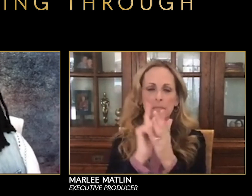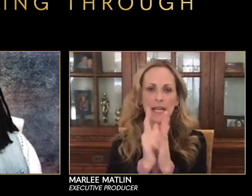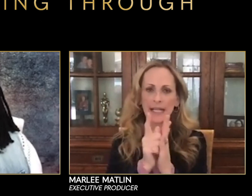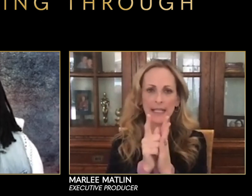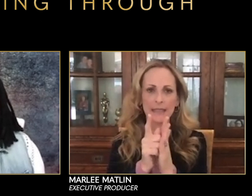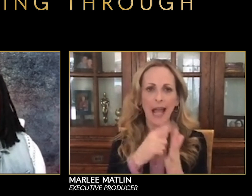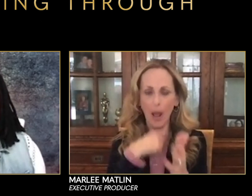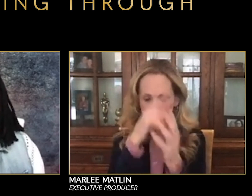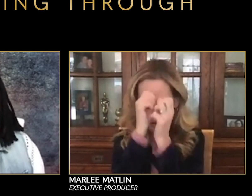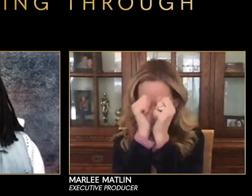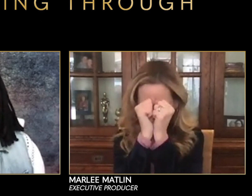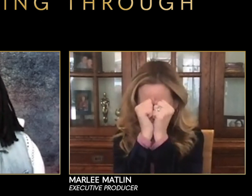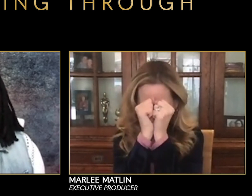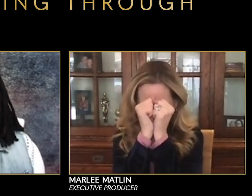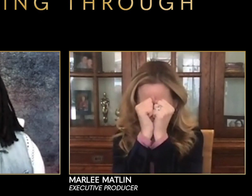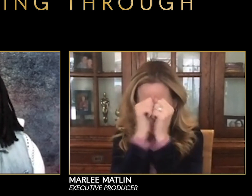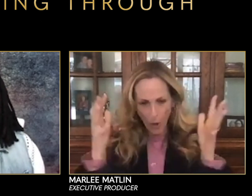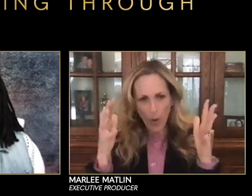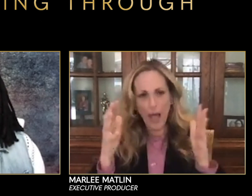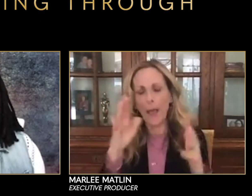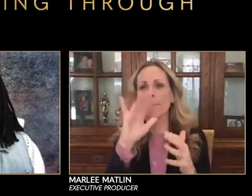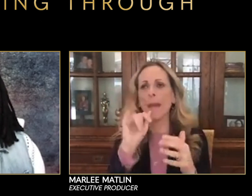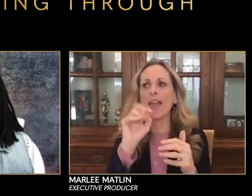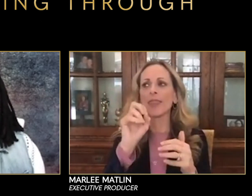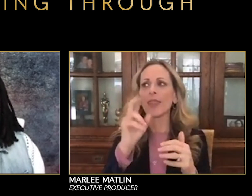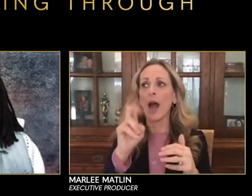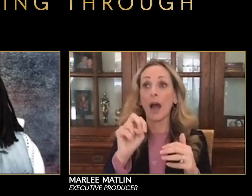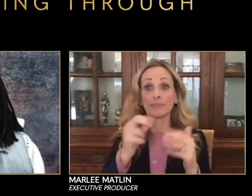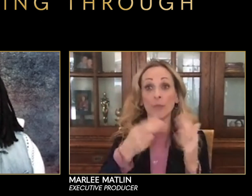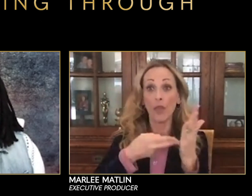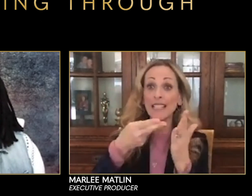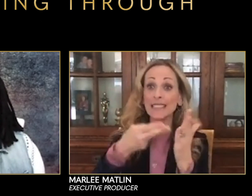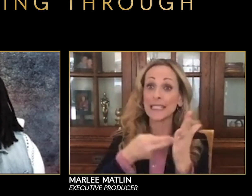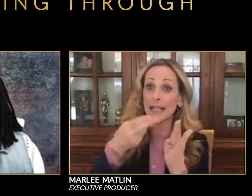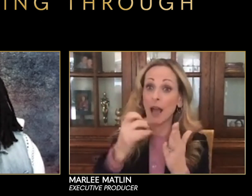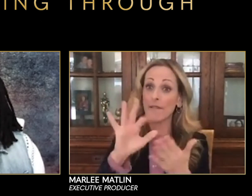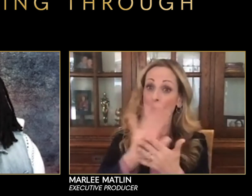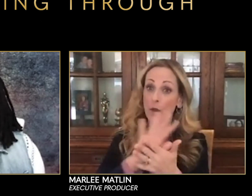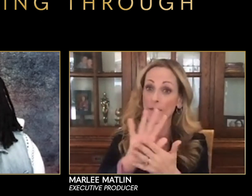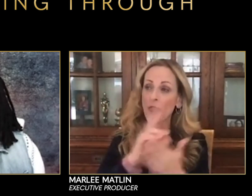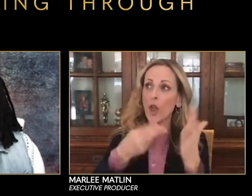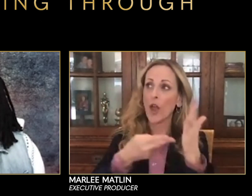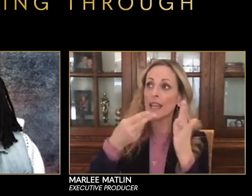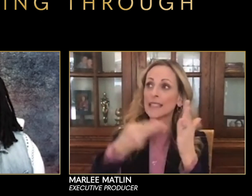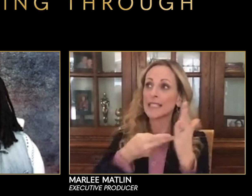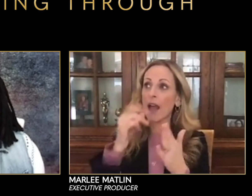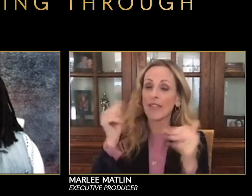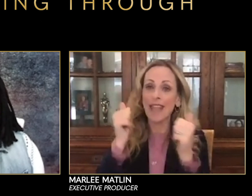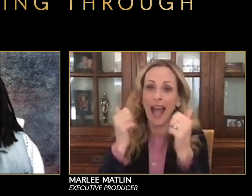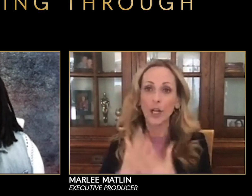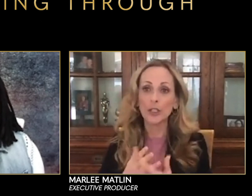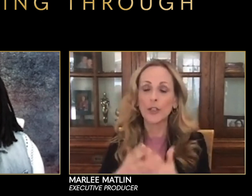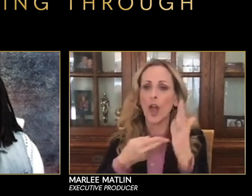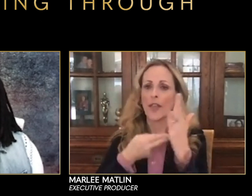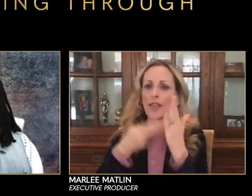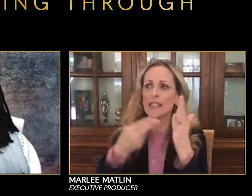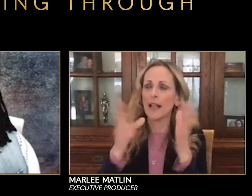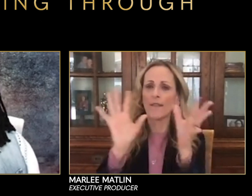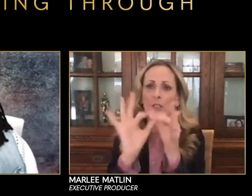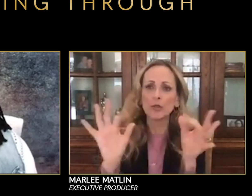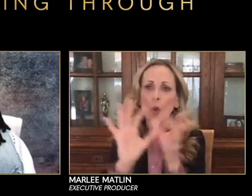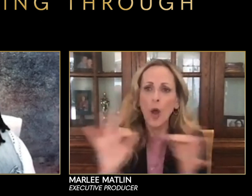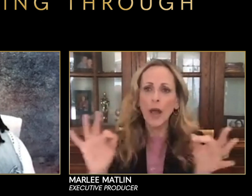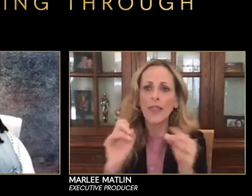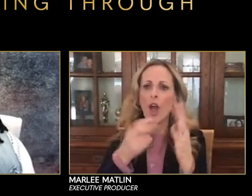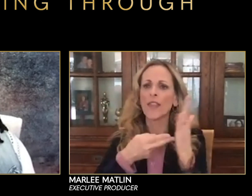the entire time, for the entire 18 minutes. My mind was blown by the authenticity of the film, by